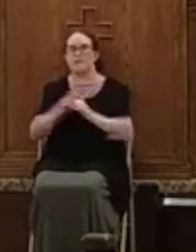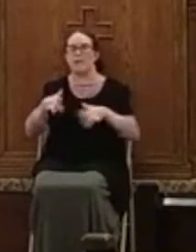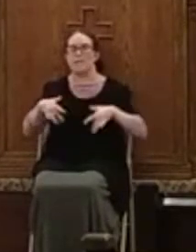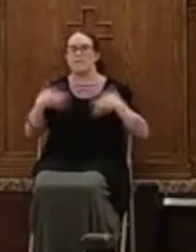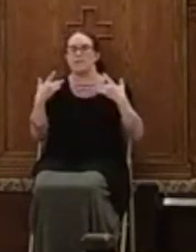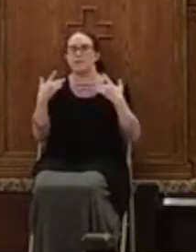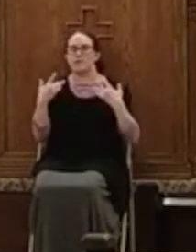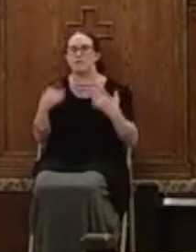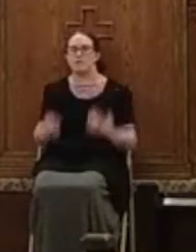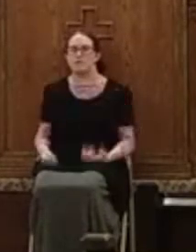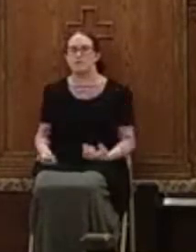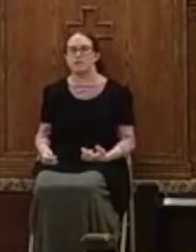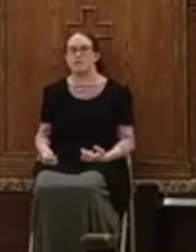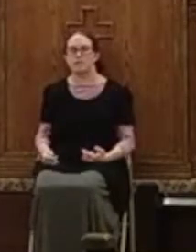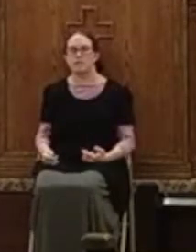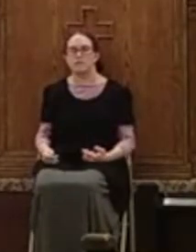feel?